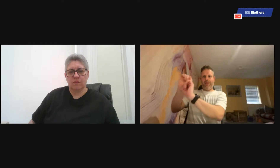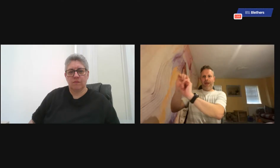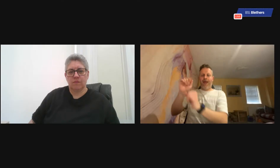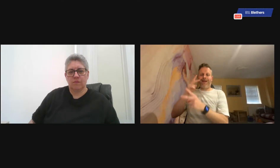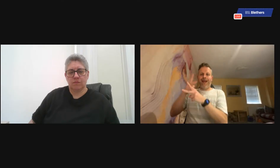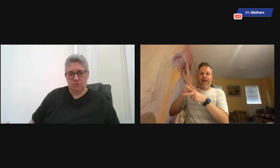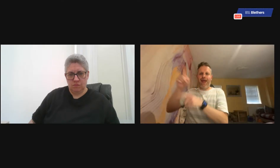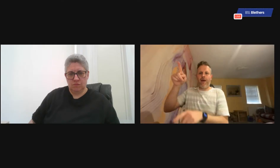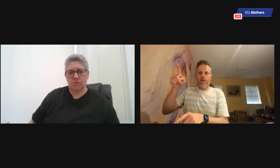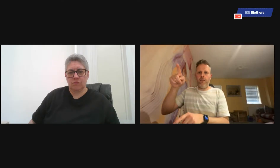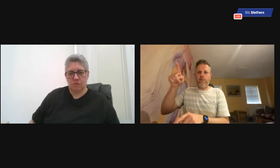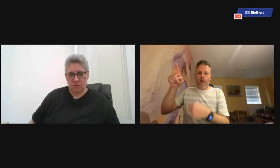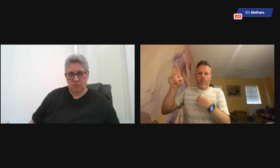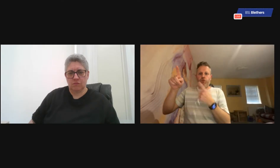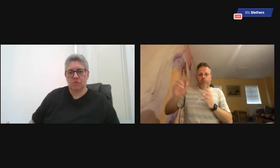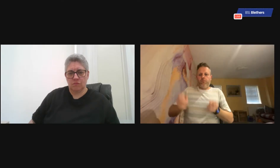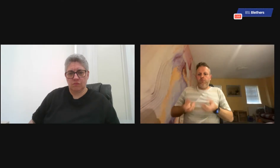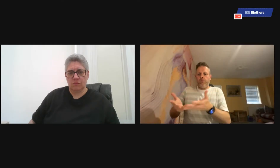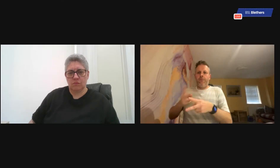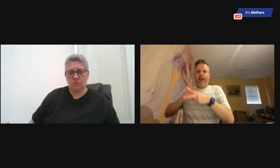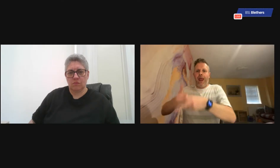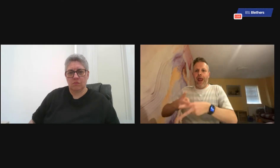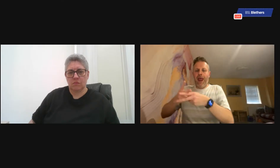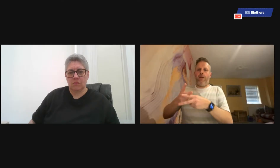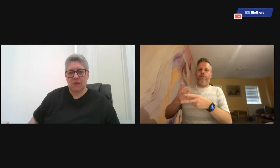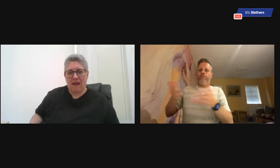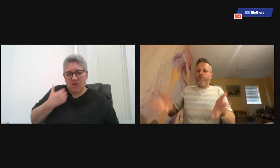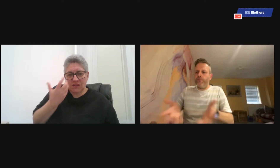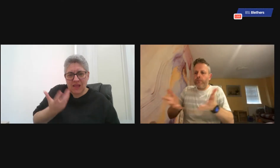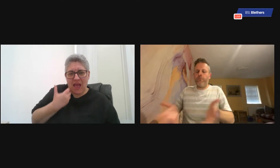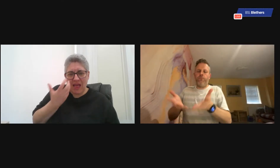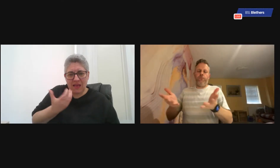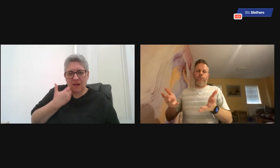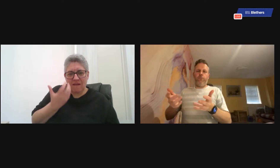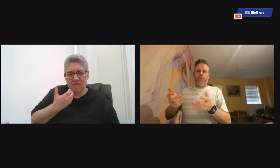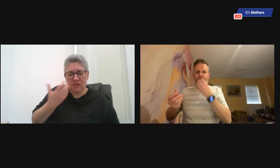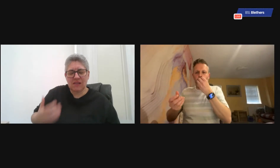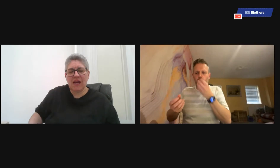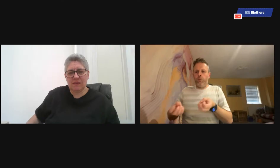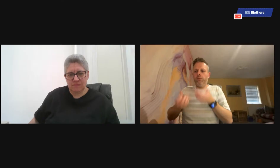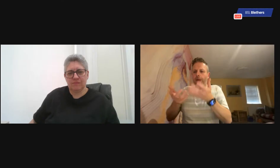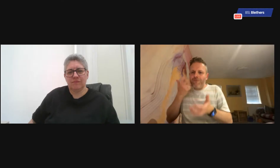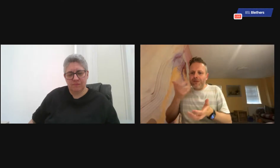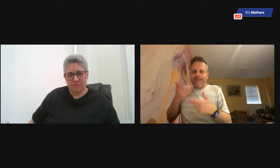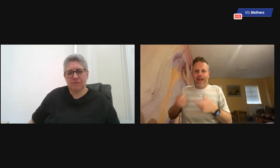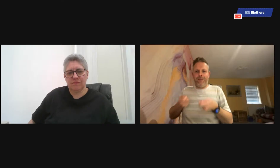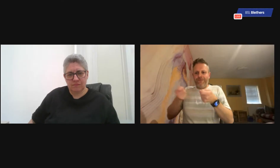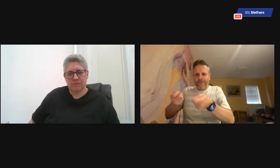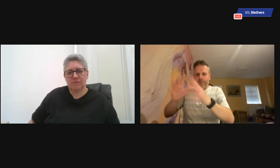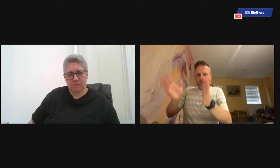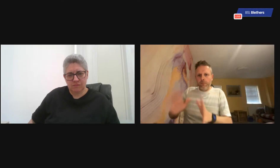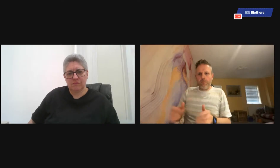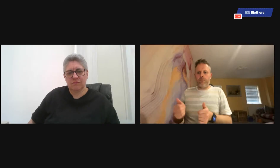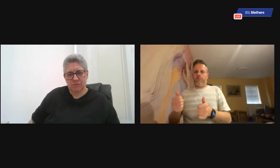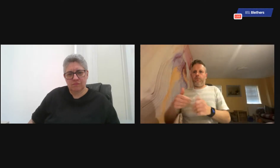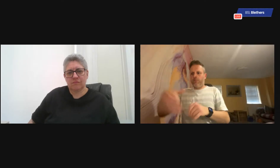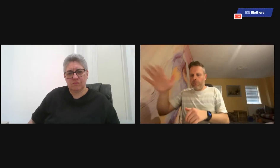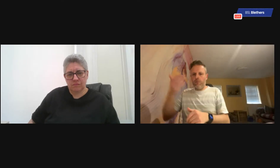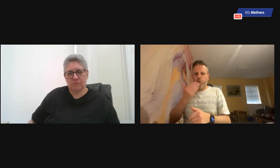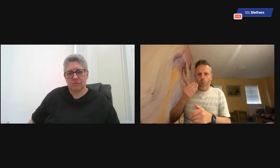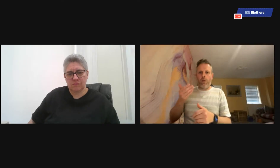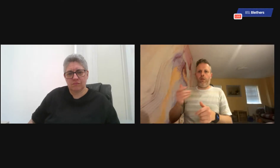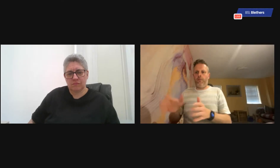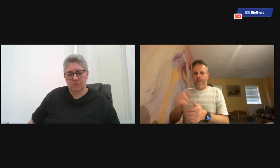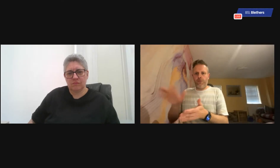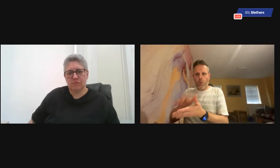it's not me, myself, that would make those important decisions. That would be delegated perhaps to the council. So And you again, just do